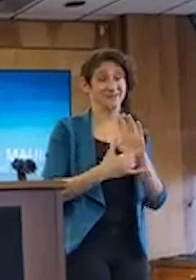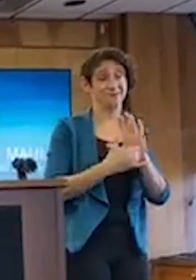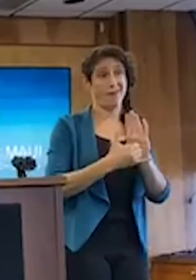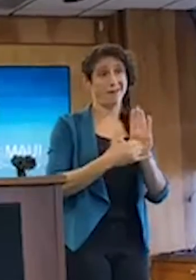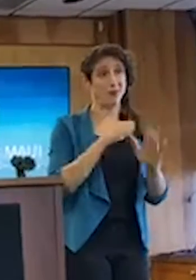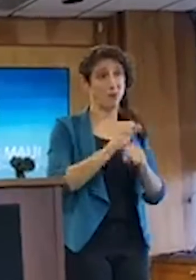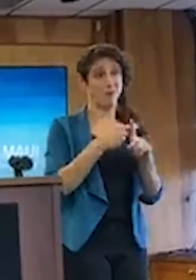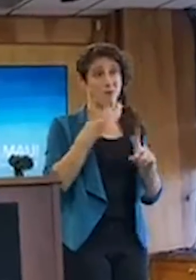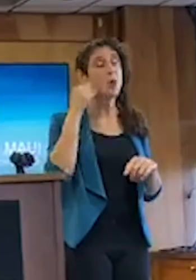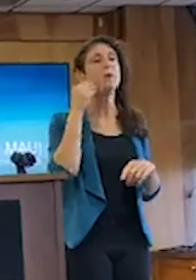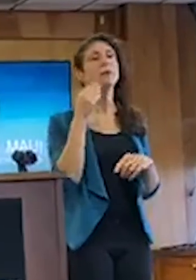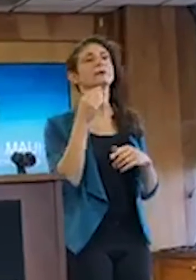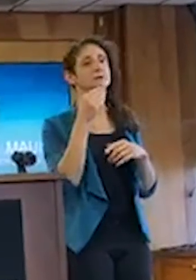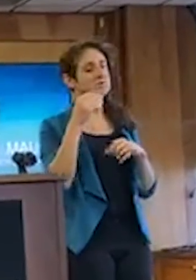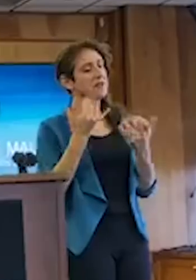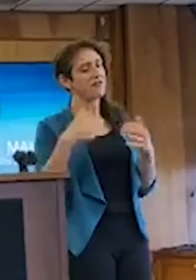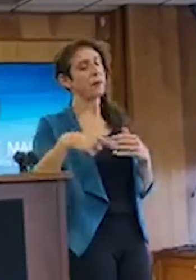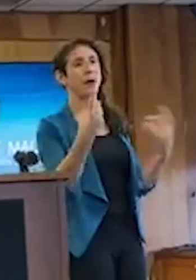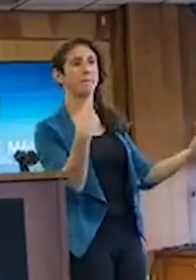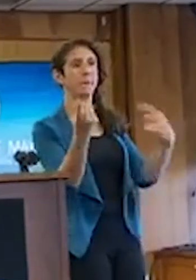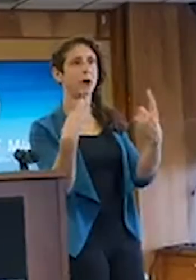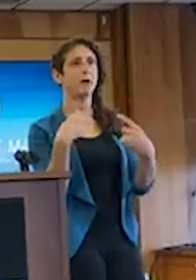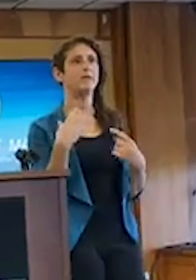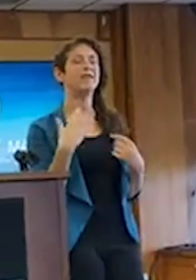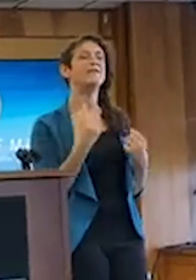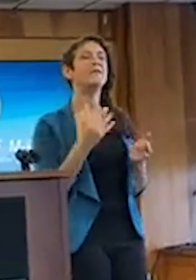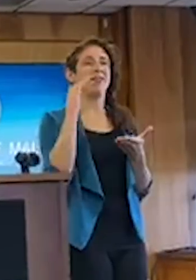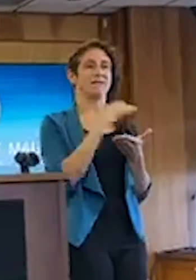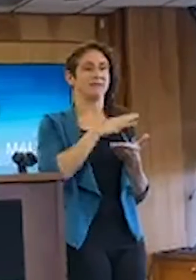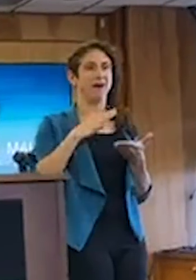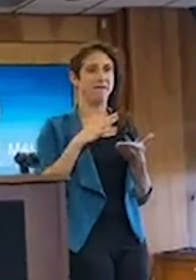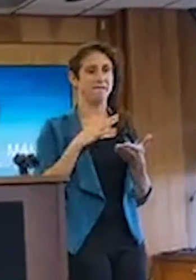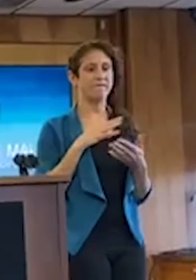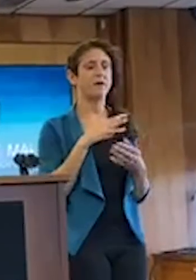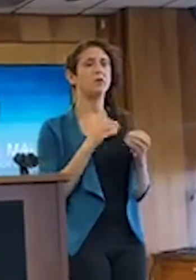skeleton crews working on what you call flex schedules, and as well as